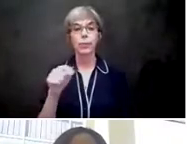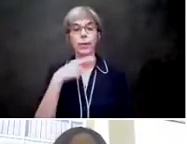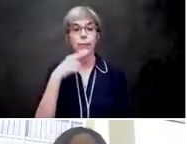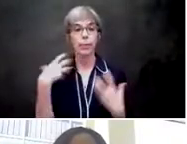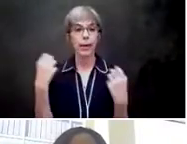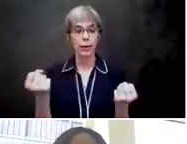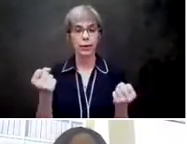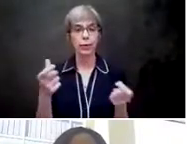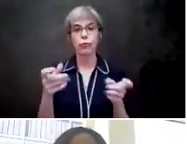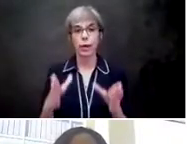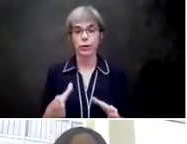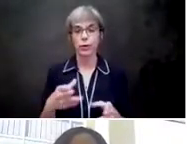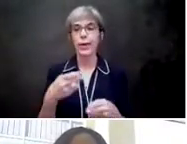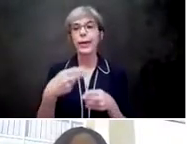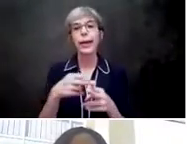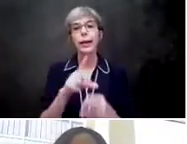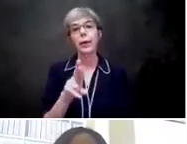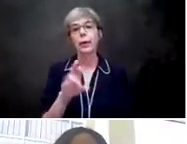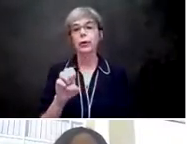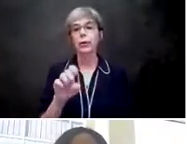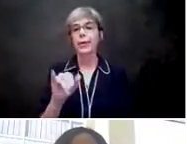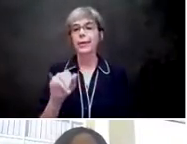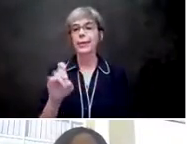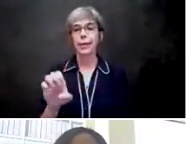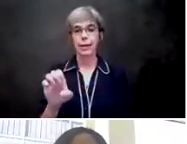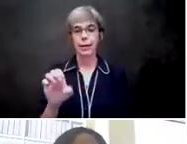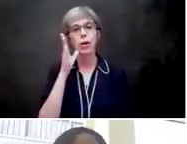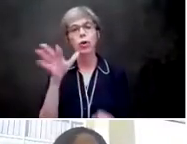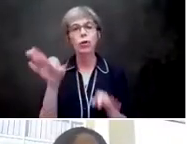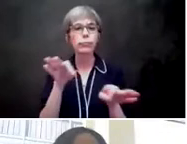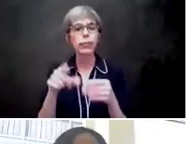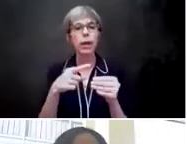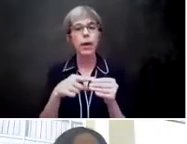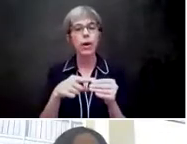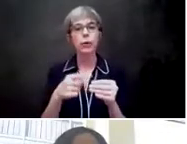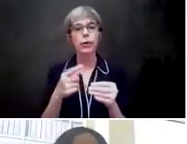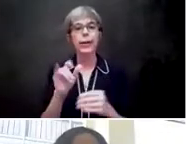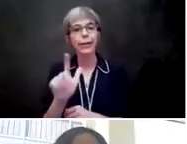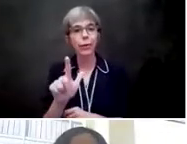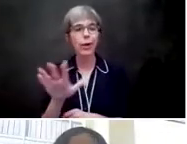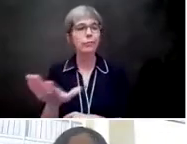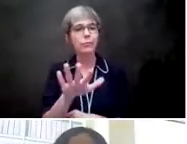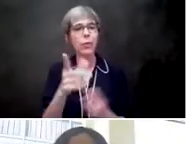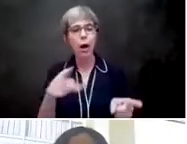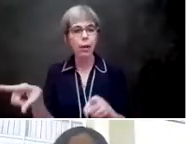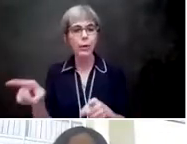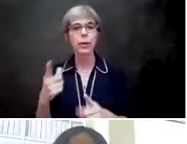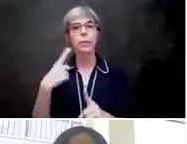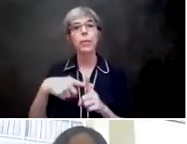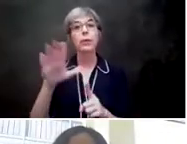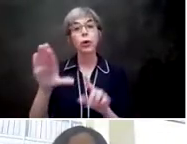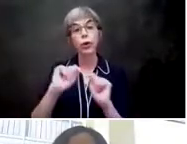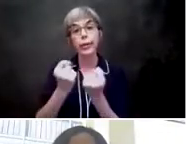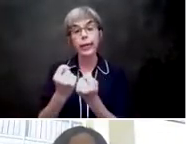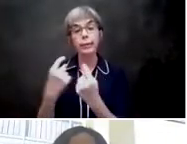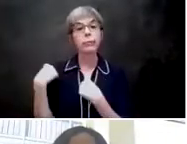Nita Ezike, is here to talk to you about the situation in Illinois and what she and her team have been working